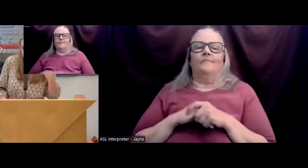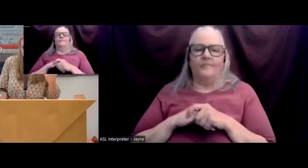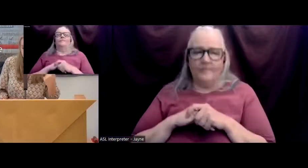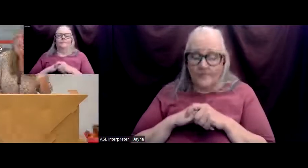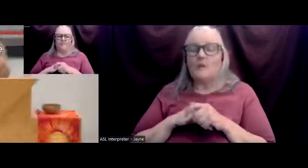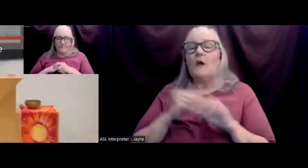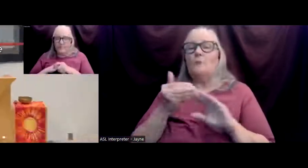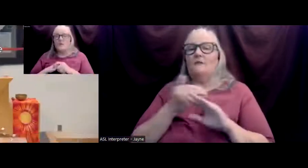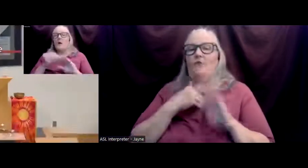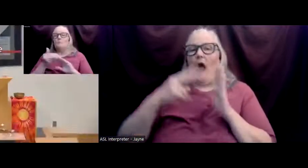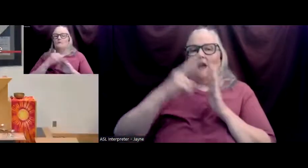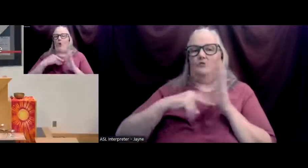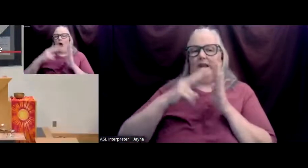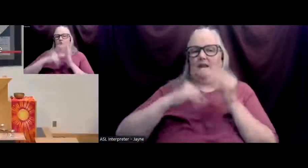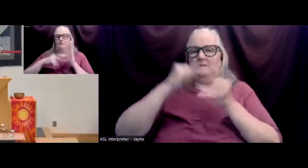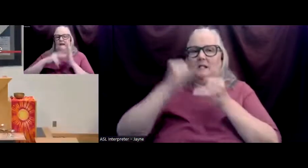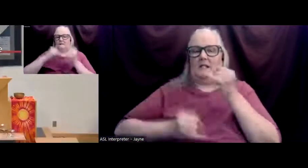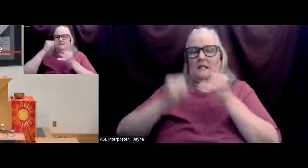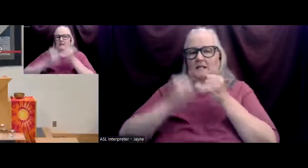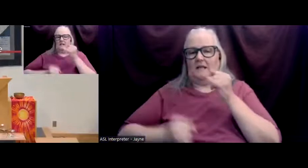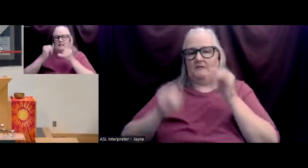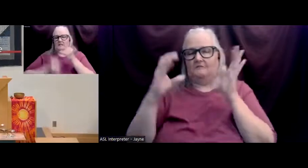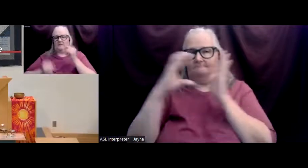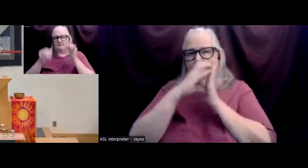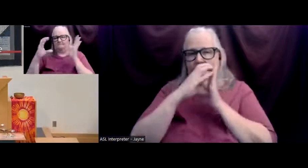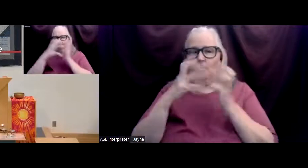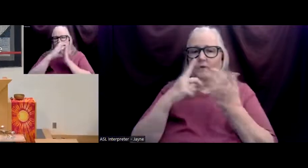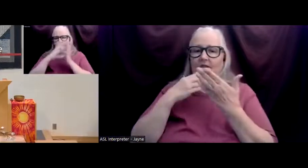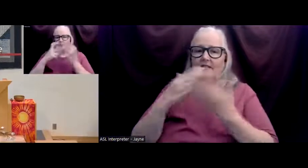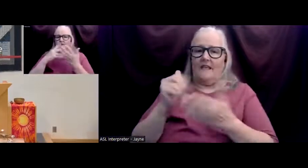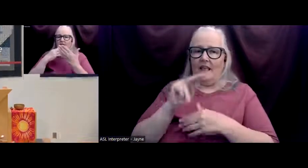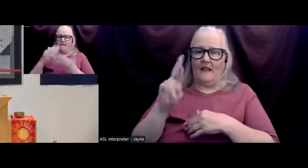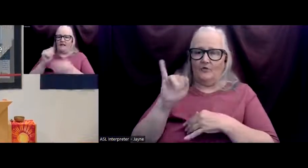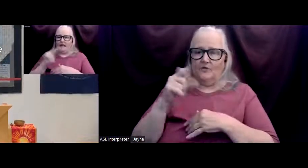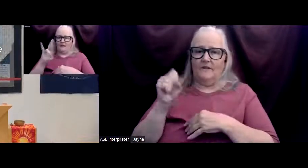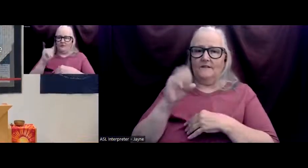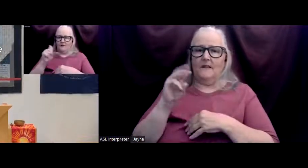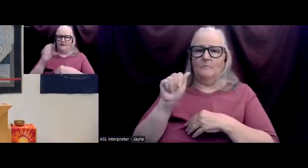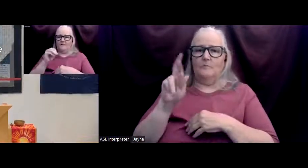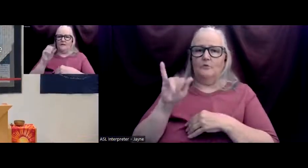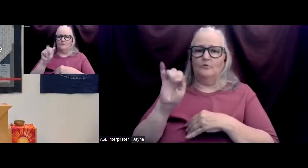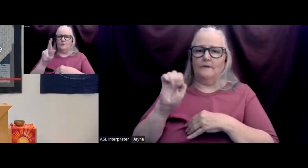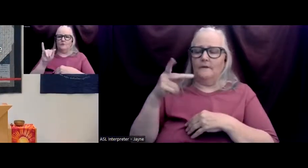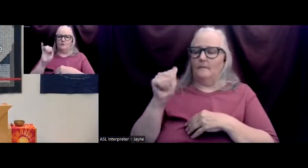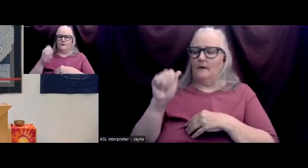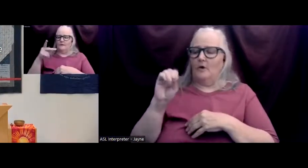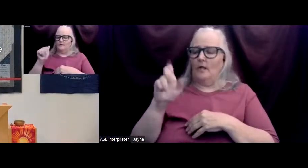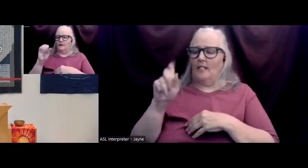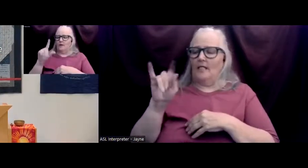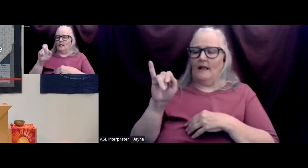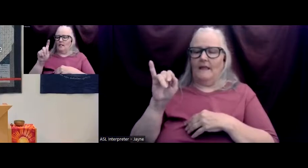Before I read the benediction, I just want to thank Ann Riggs and Maria Paoletti for helping out with the music